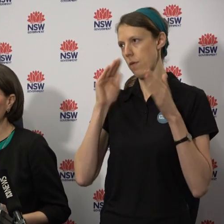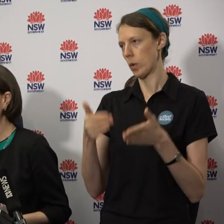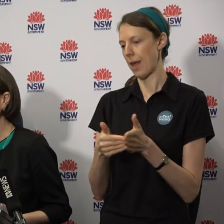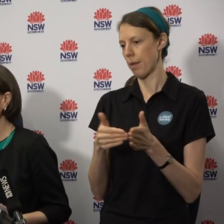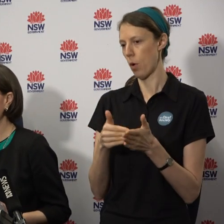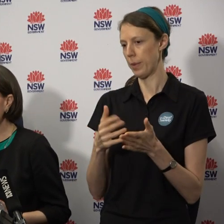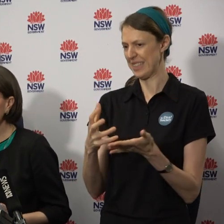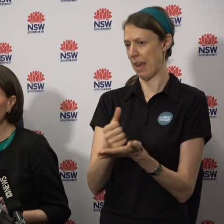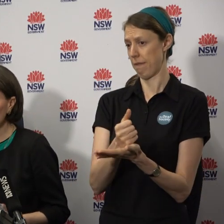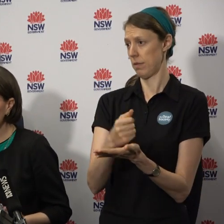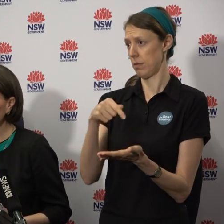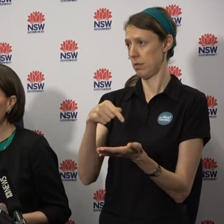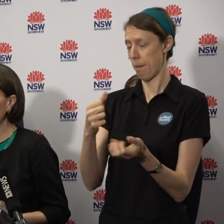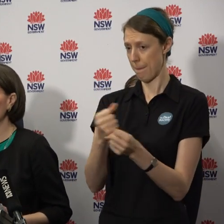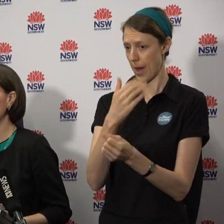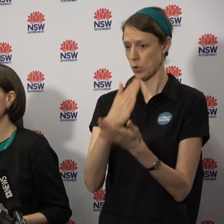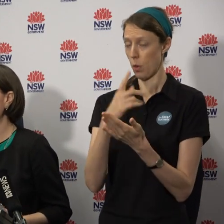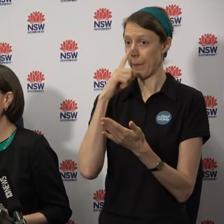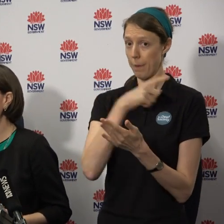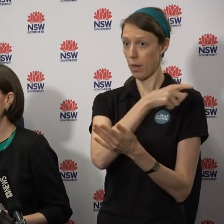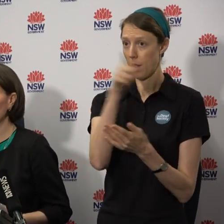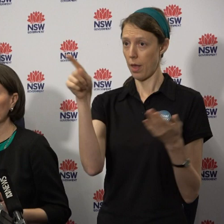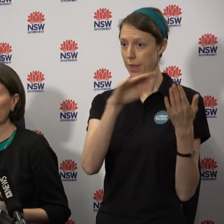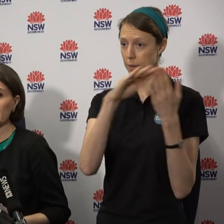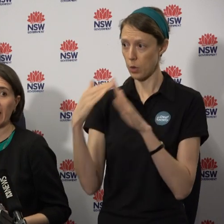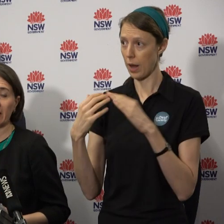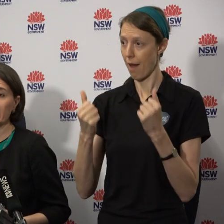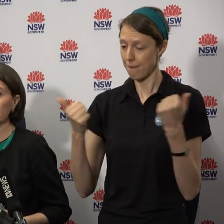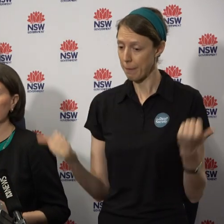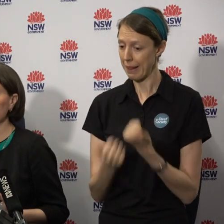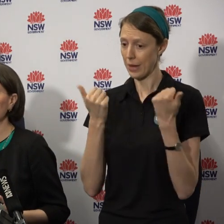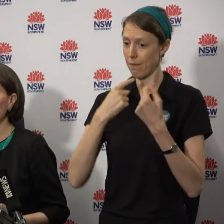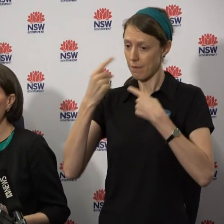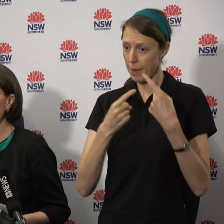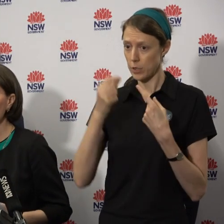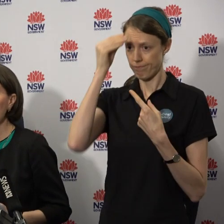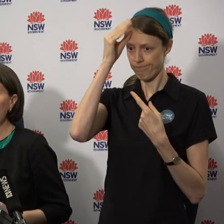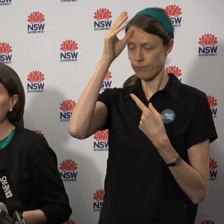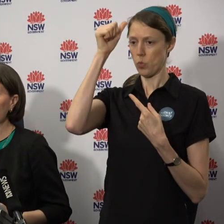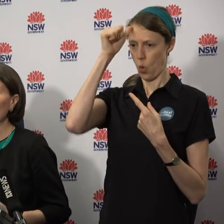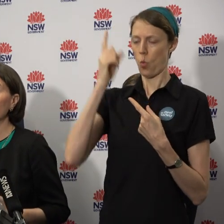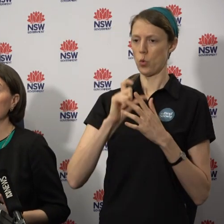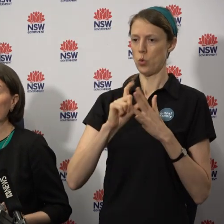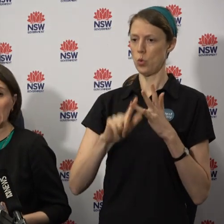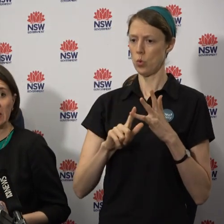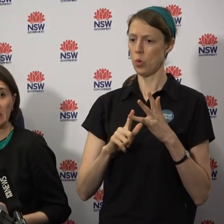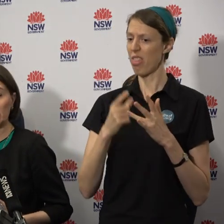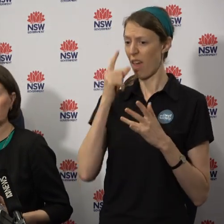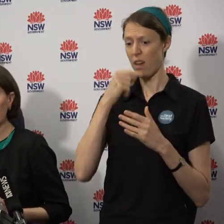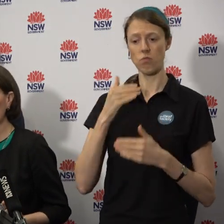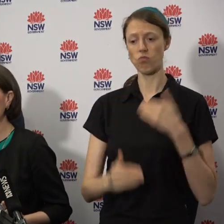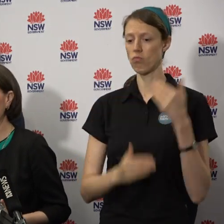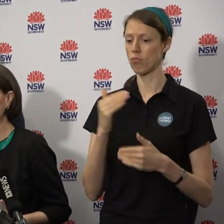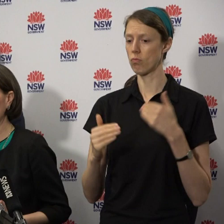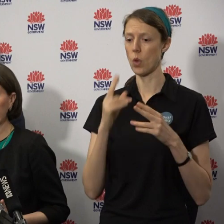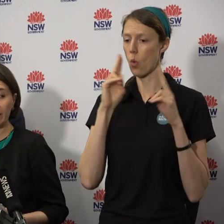really about making sure that people in the community have the information they need, that everybody goes about their business and stays calm. And whenever I speak on this issue,